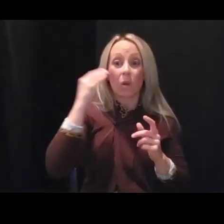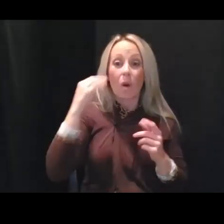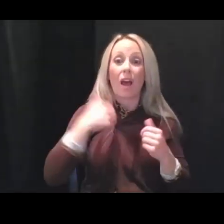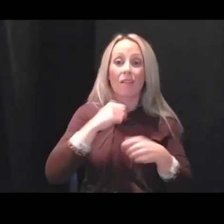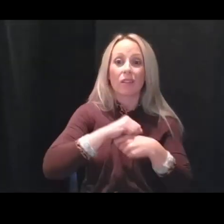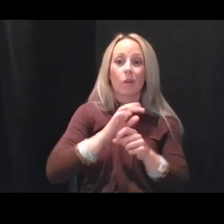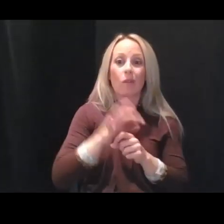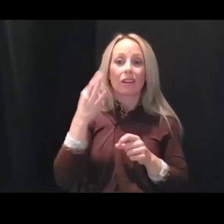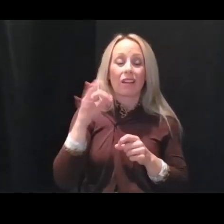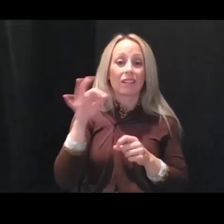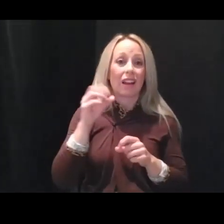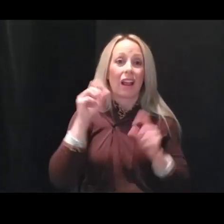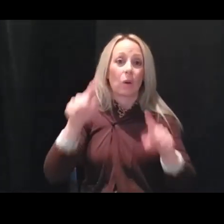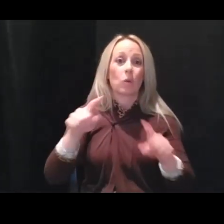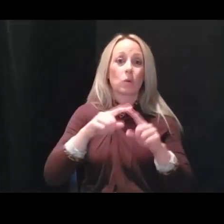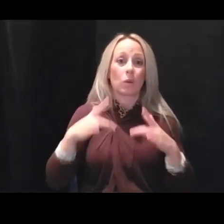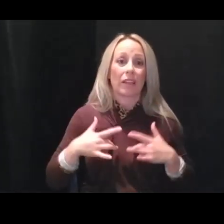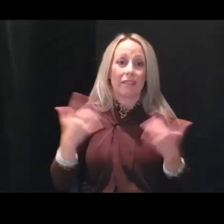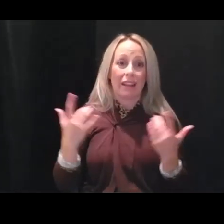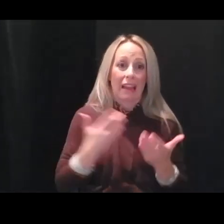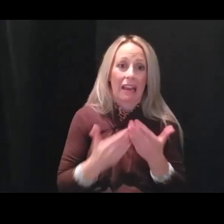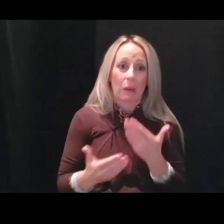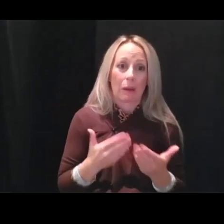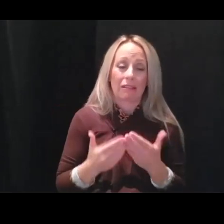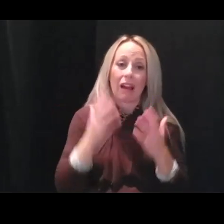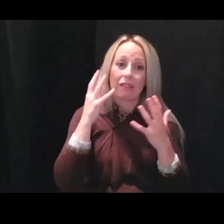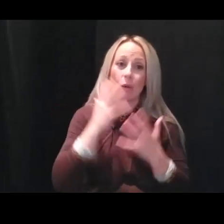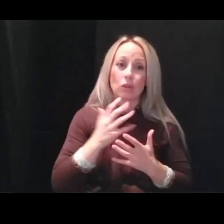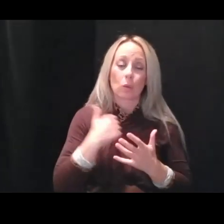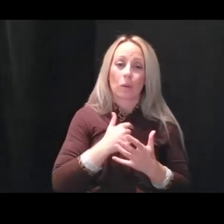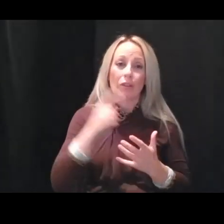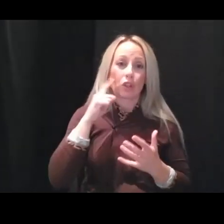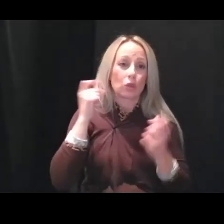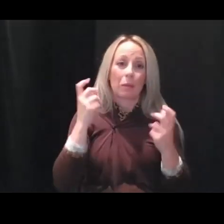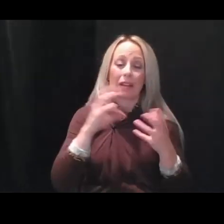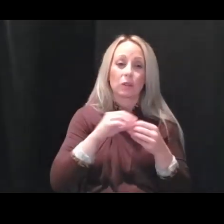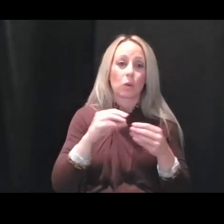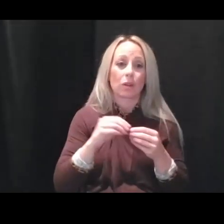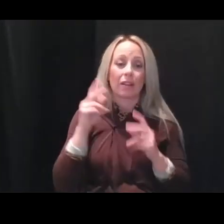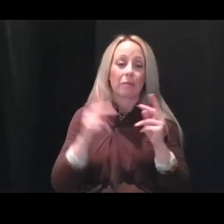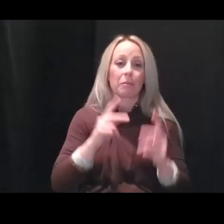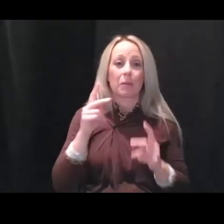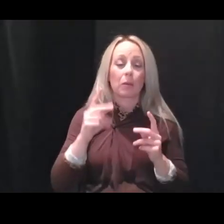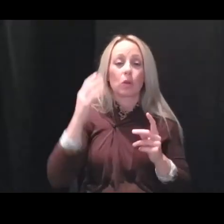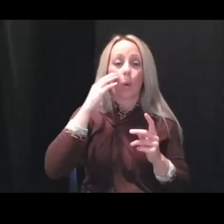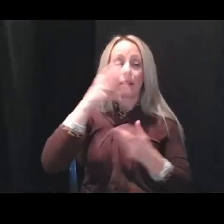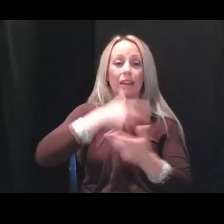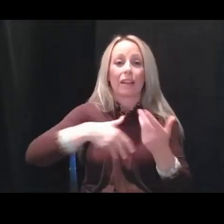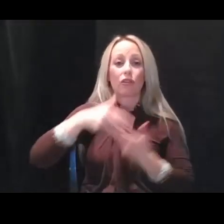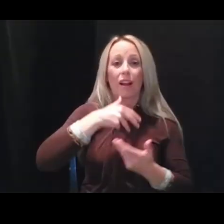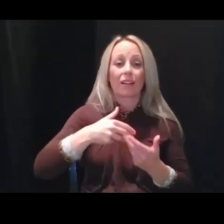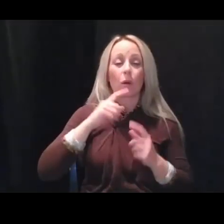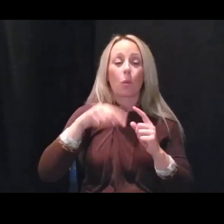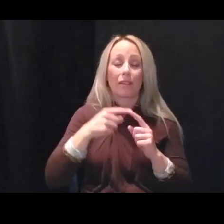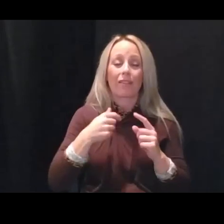and attends anyway. Unfortunately, we have heard too many stories of individuals knowingly interacting when they have had a